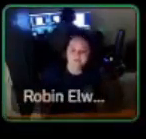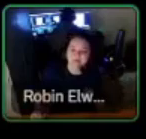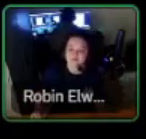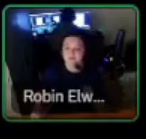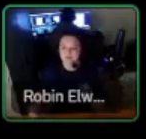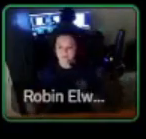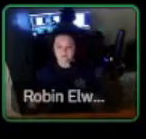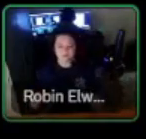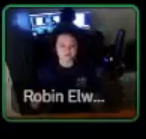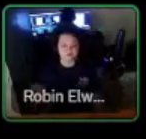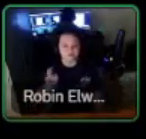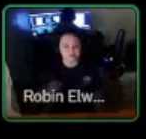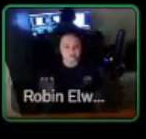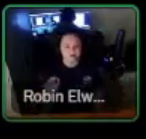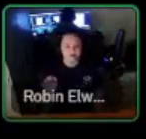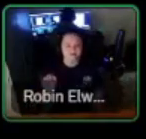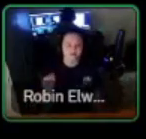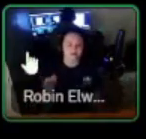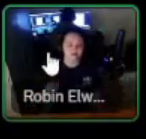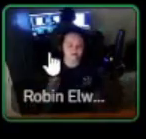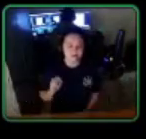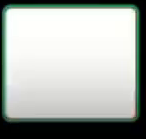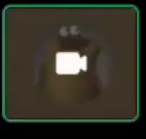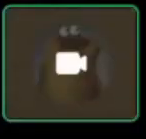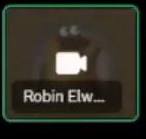Make sure that whenever you fingerspell, I've seen a lot of people go